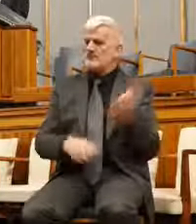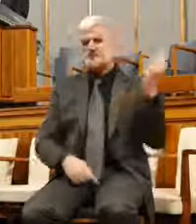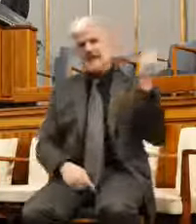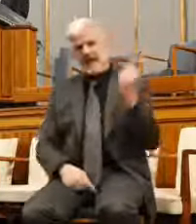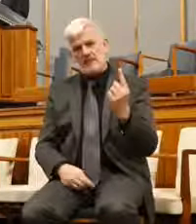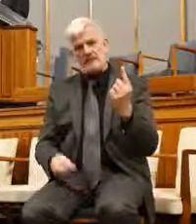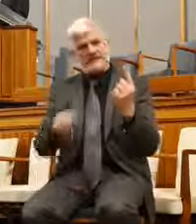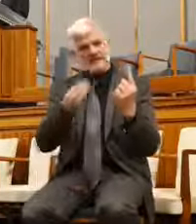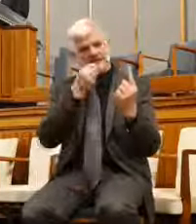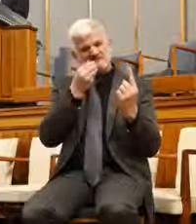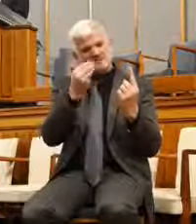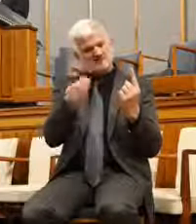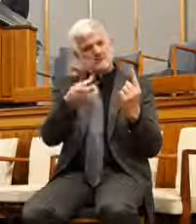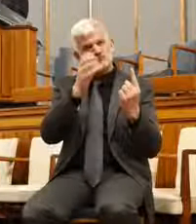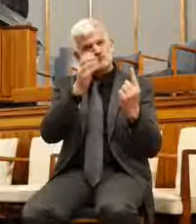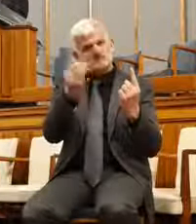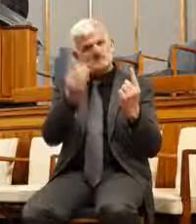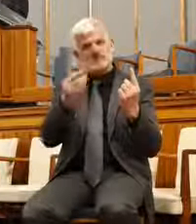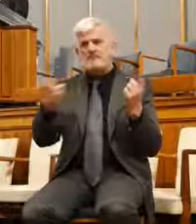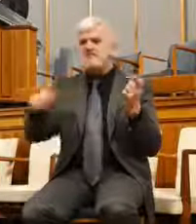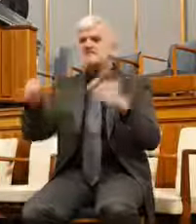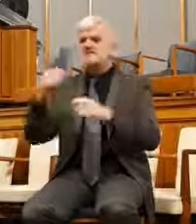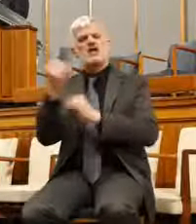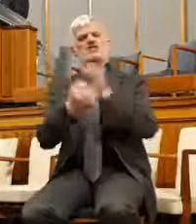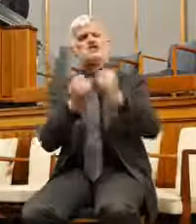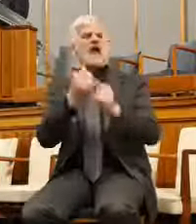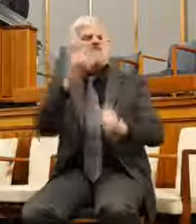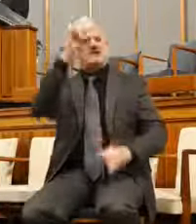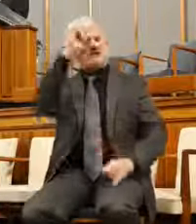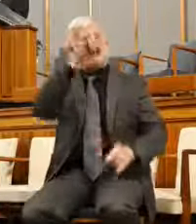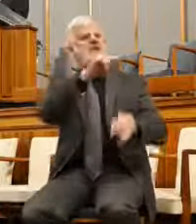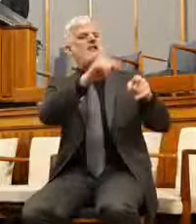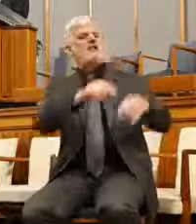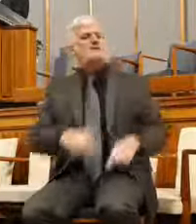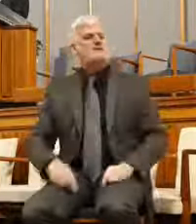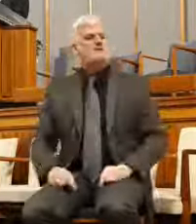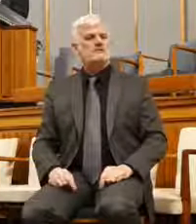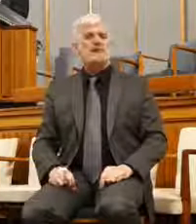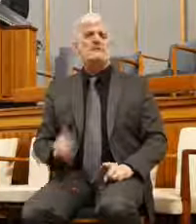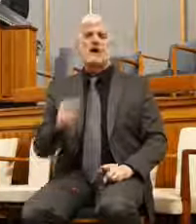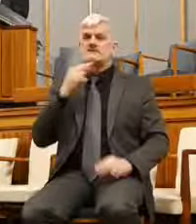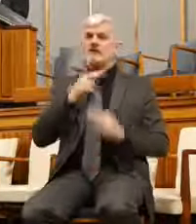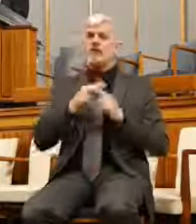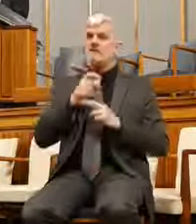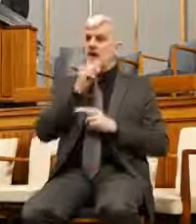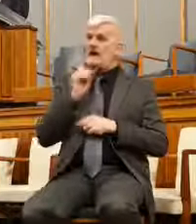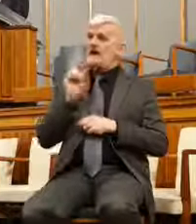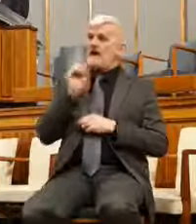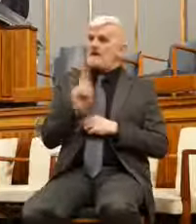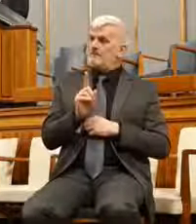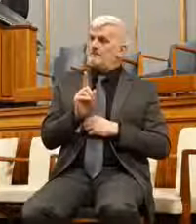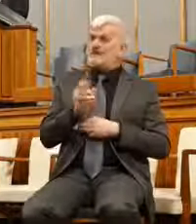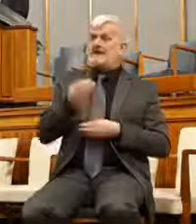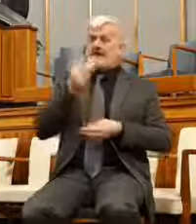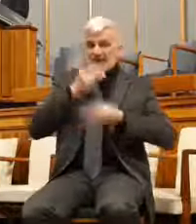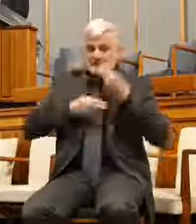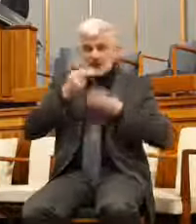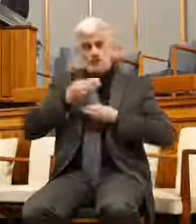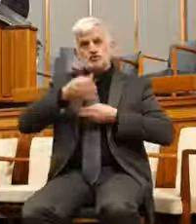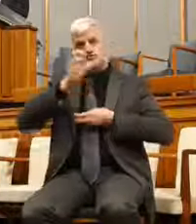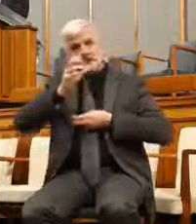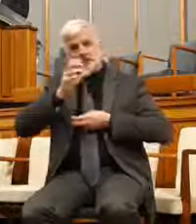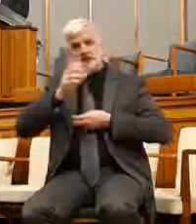and they say, he hath a devil. The Son of Man came eating and drinking, and they say,